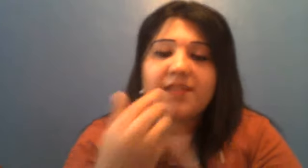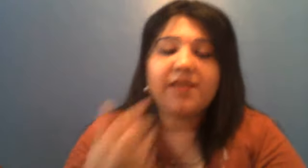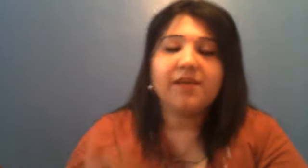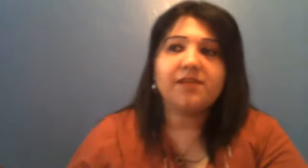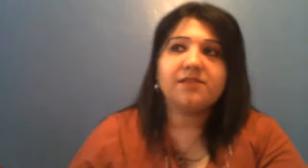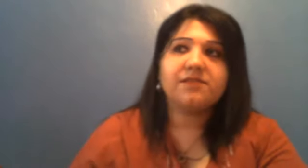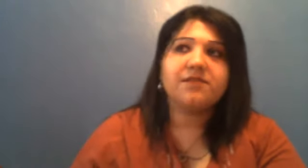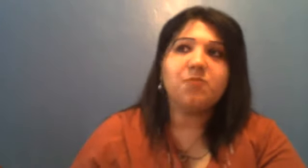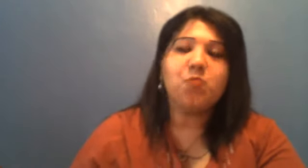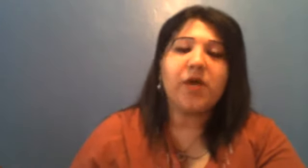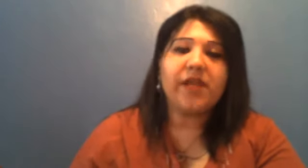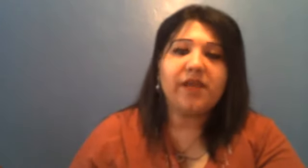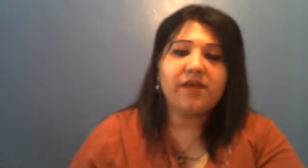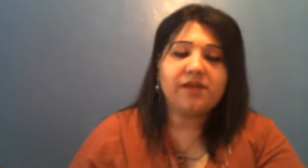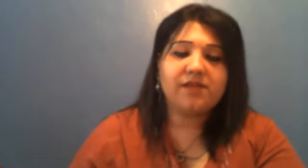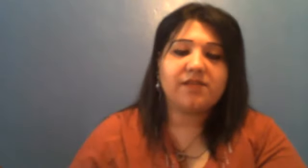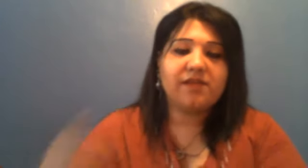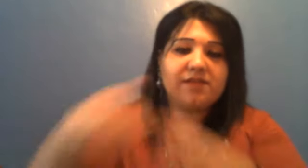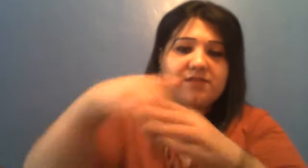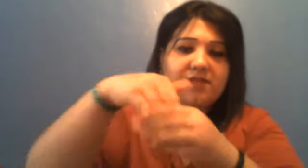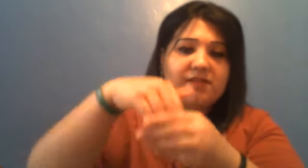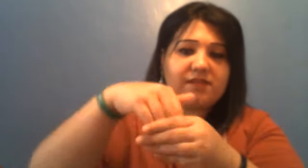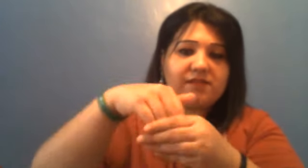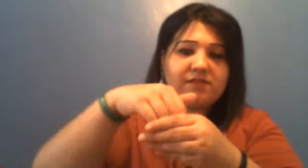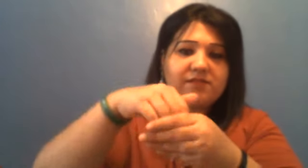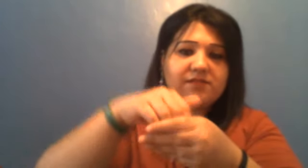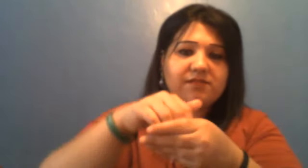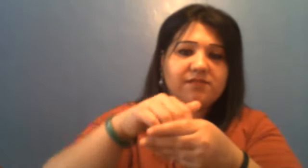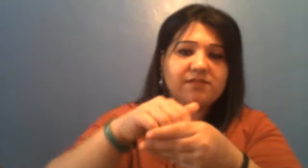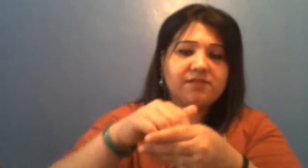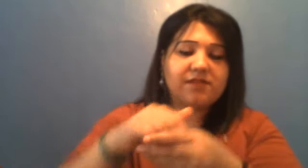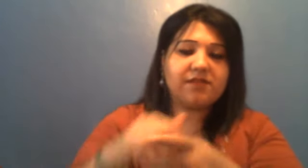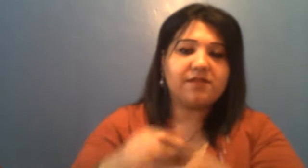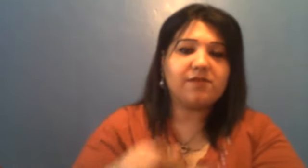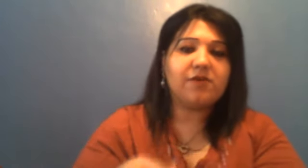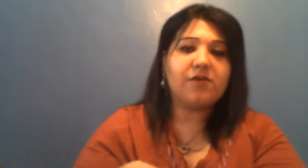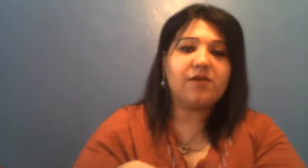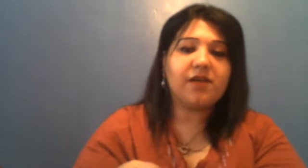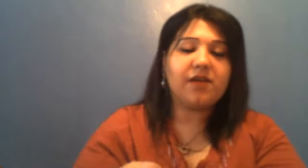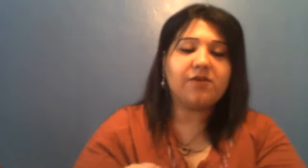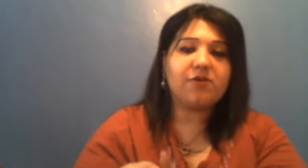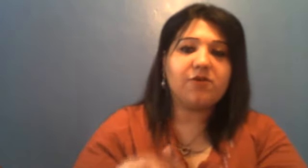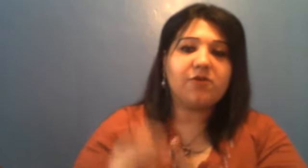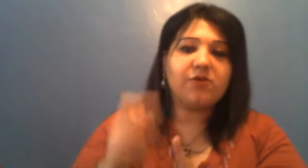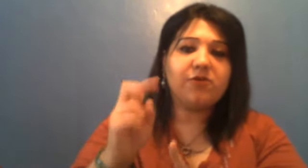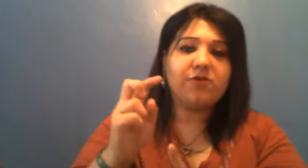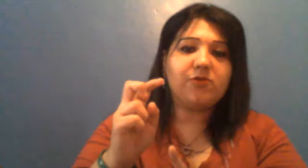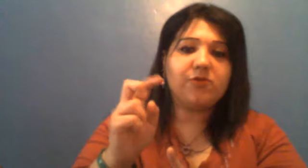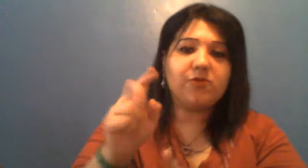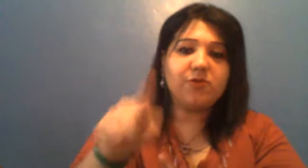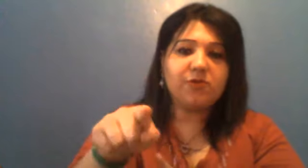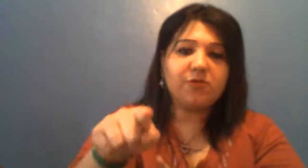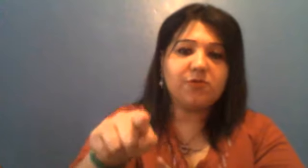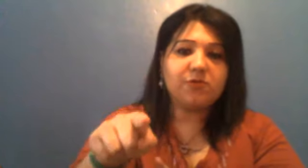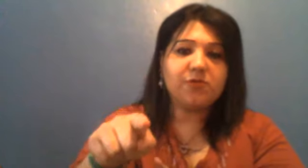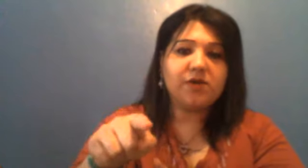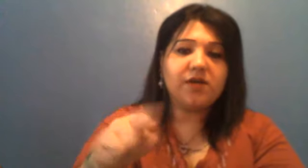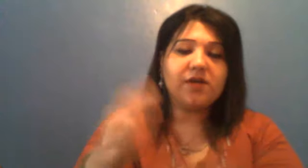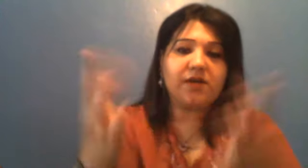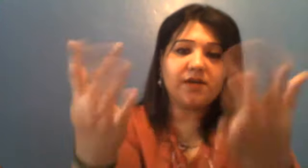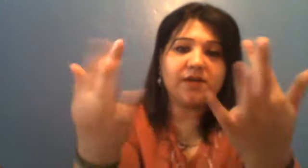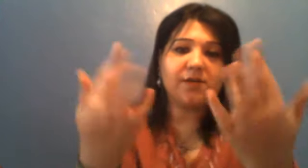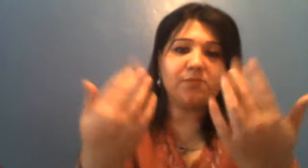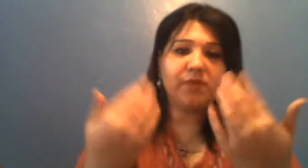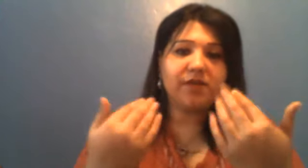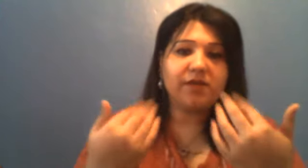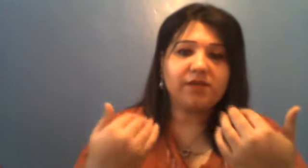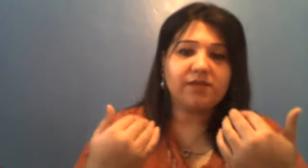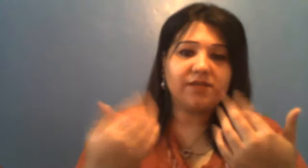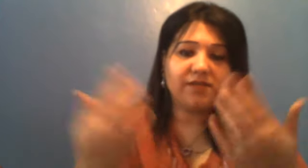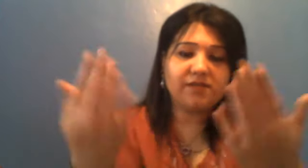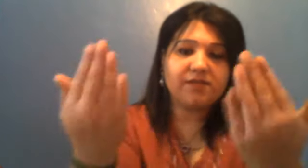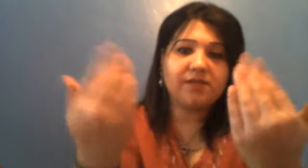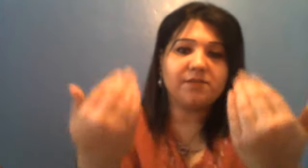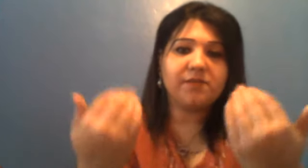I think it's wedding. think it's like this. Like, like, are you coming, this is coming,